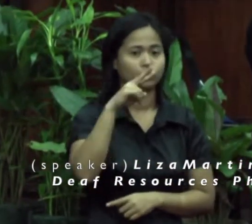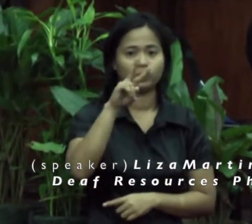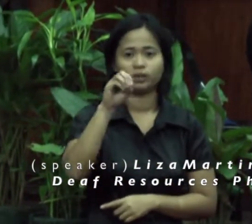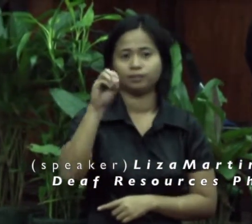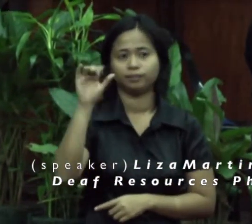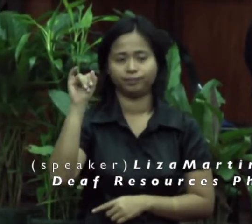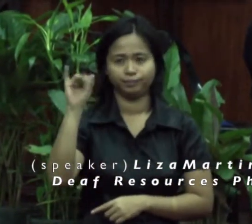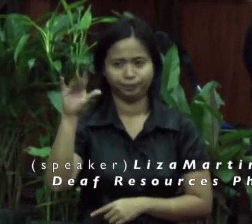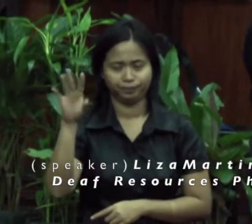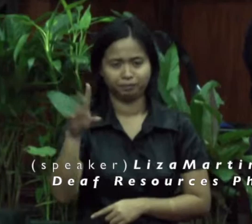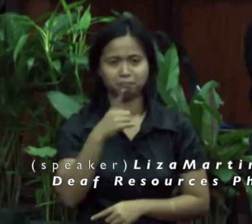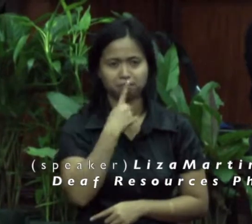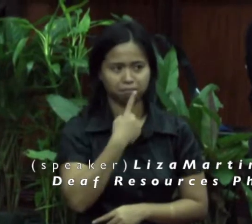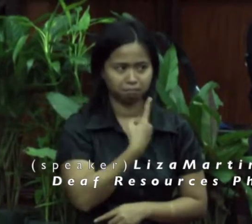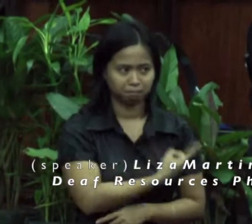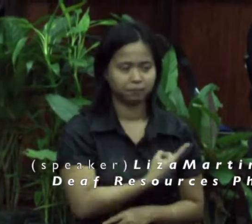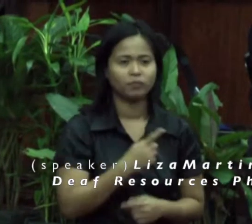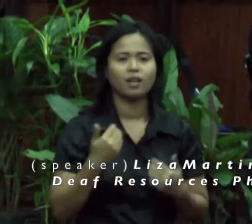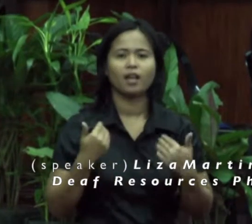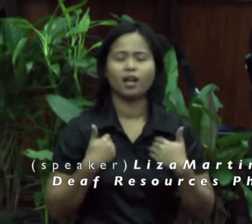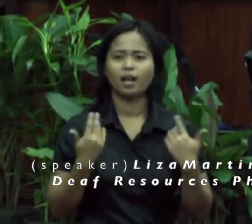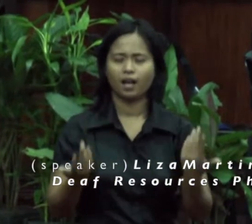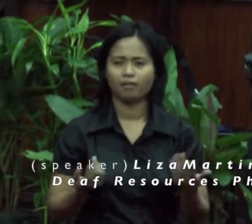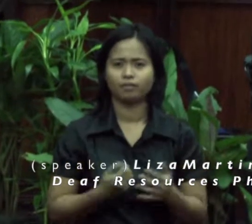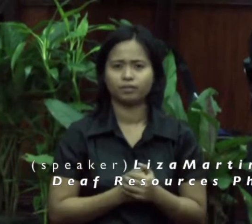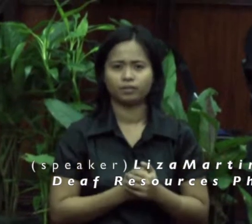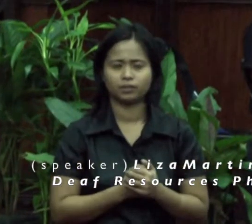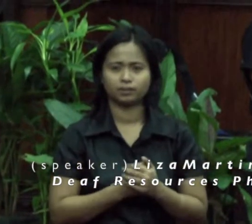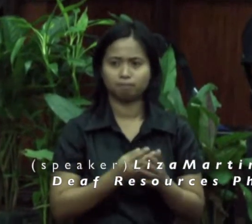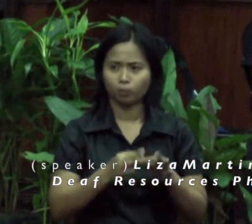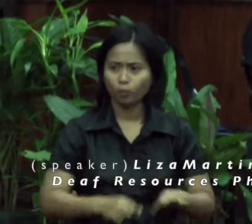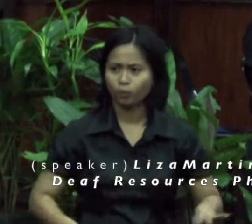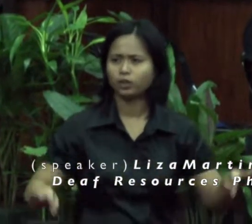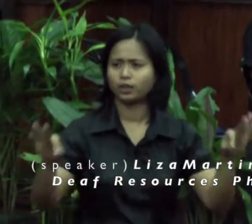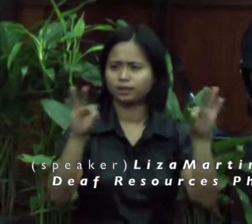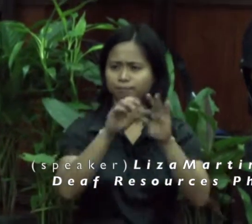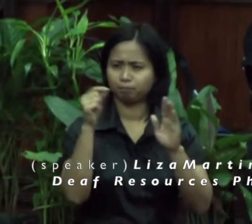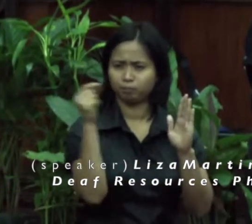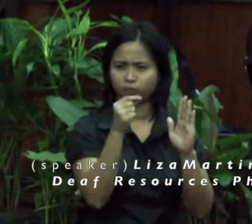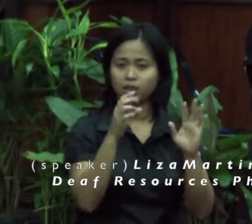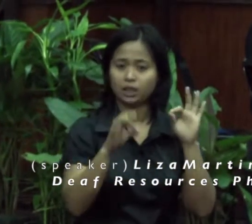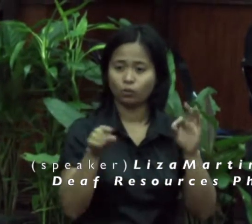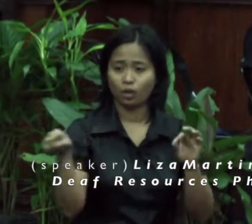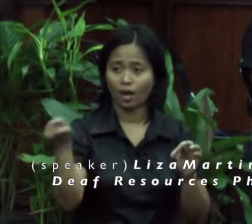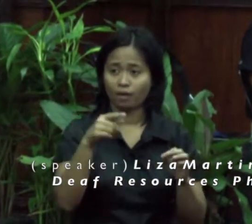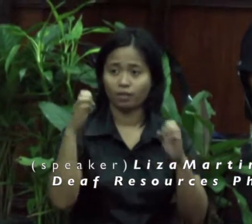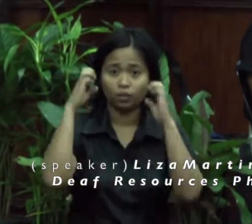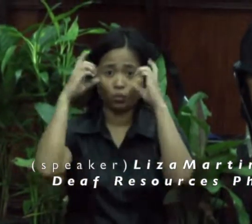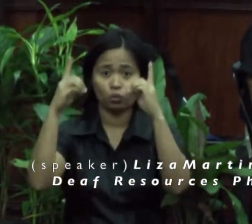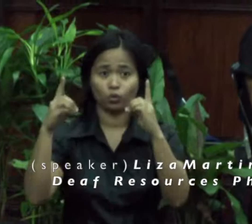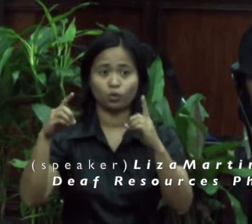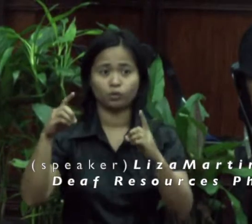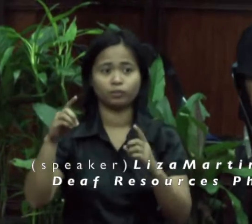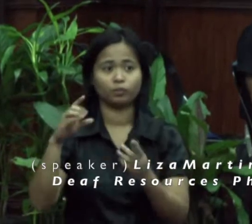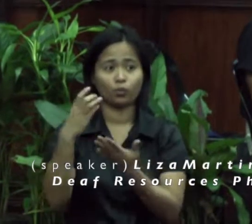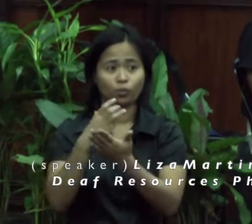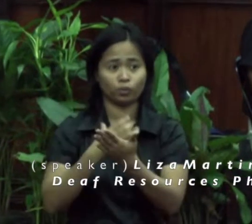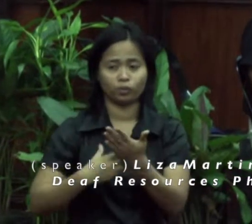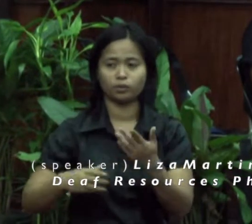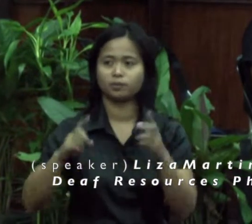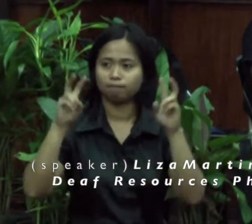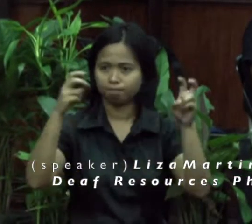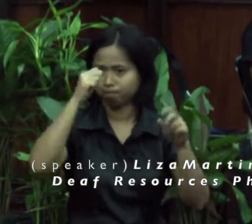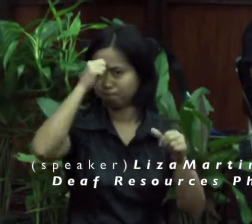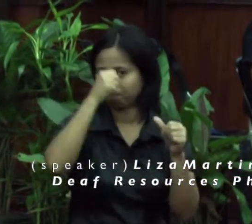2015. And he said that there is a very key phrase here. If you are an education major, you should remember this phrase. It's